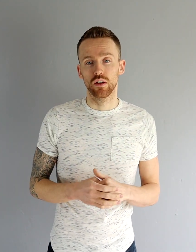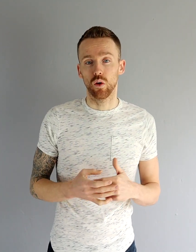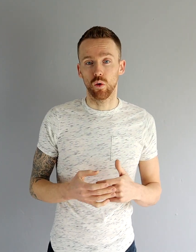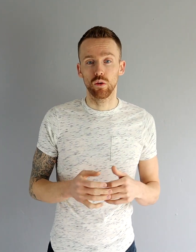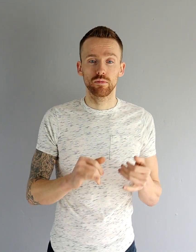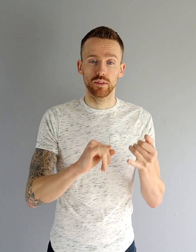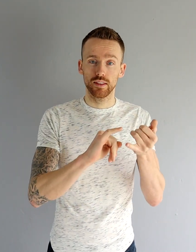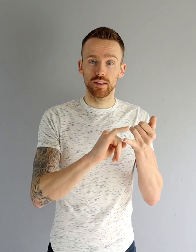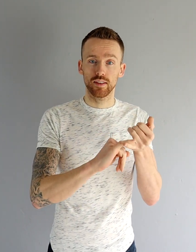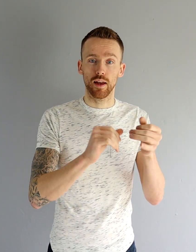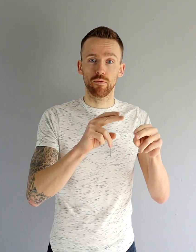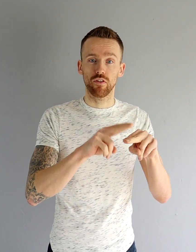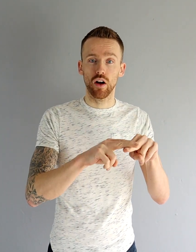Or stepfather,